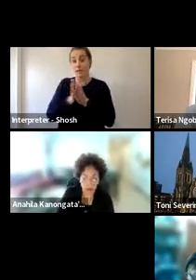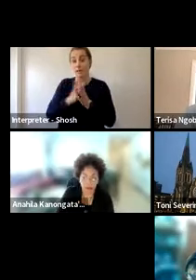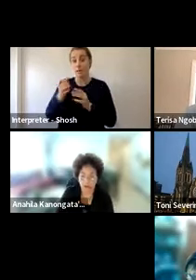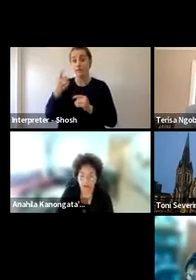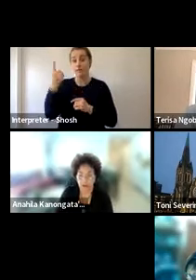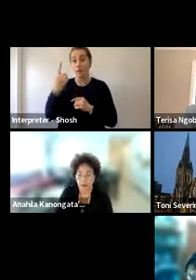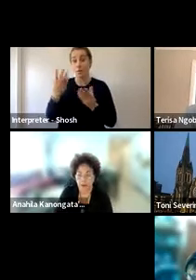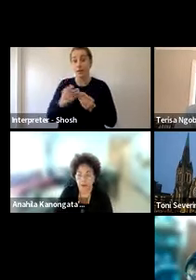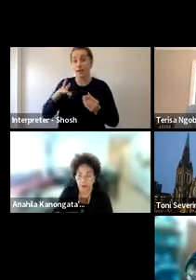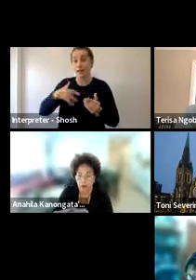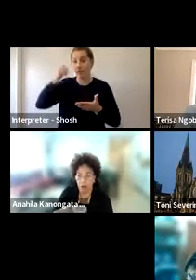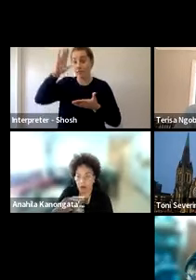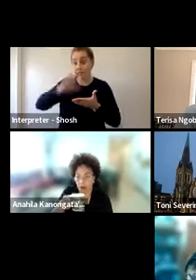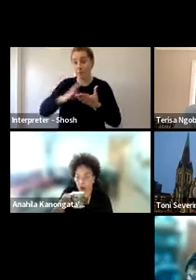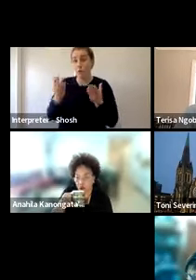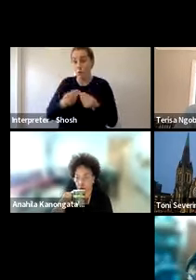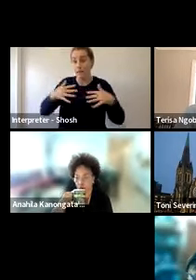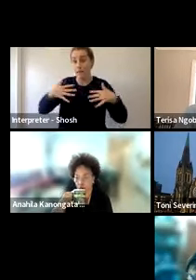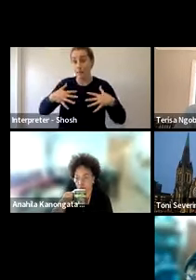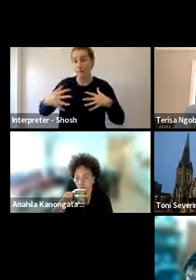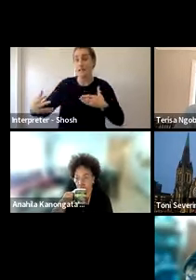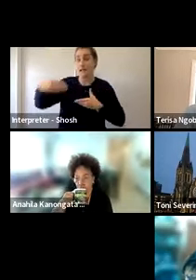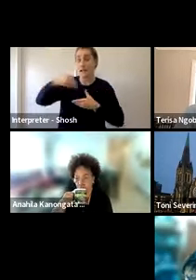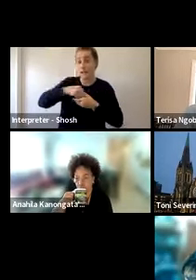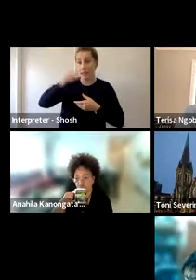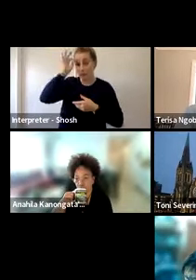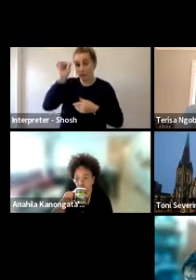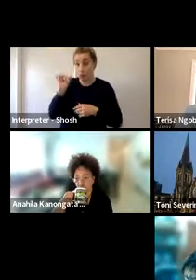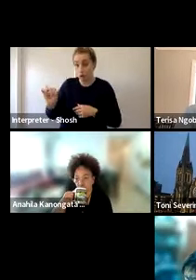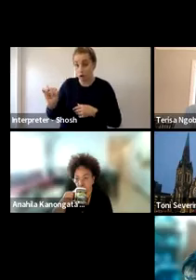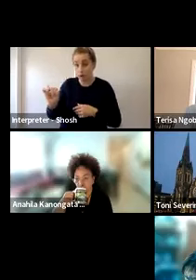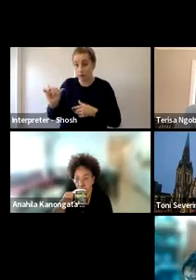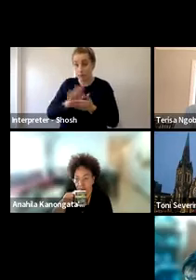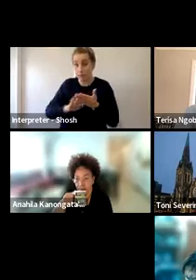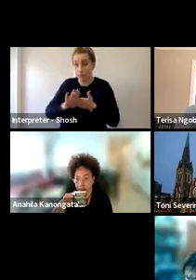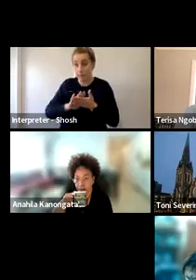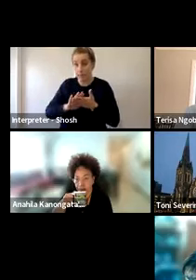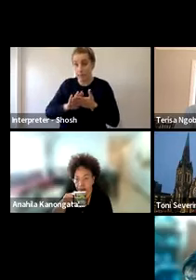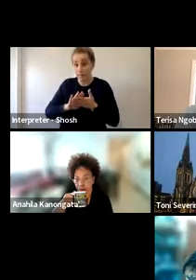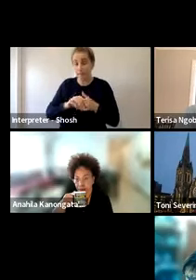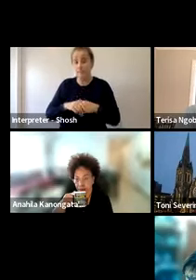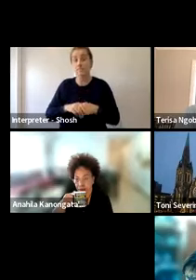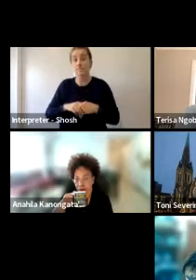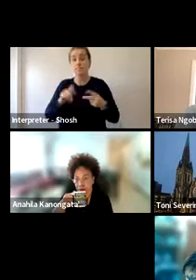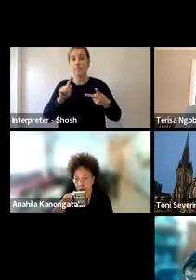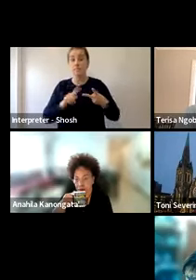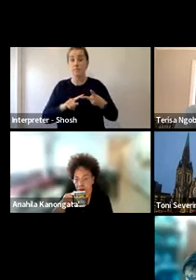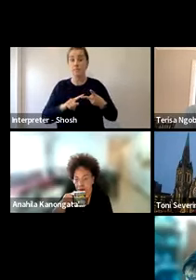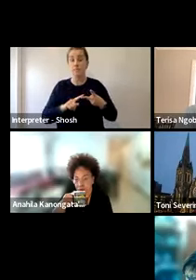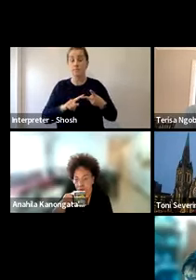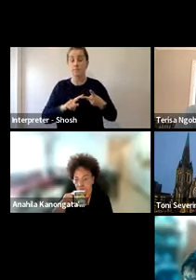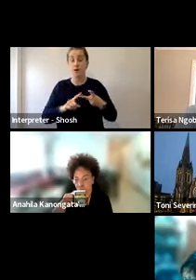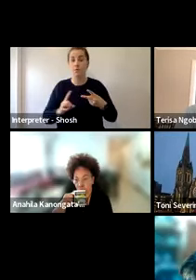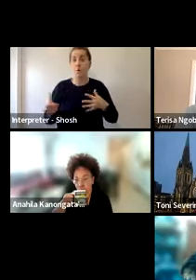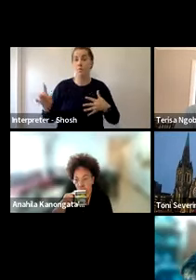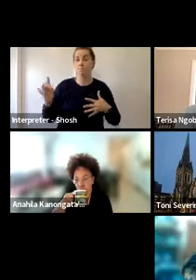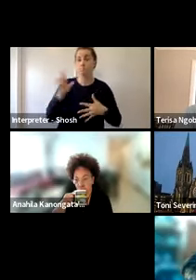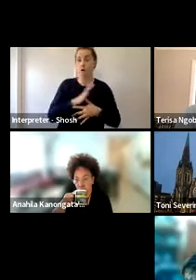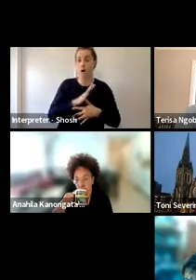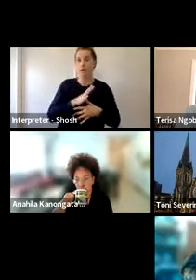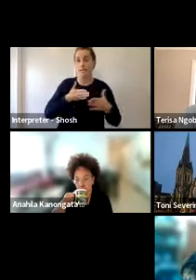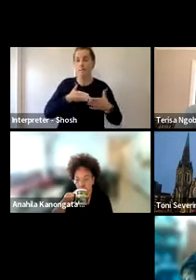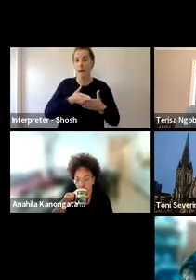lived experience of epilepsy around the table in terms of the committee that's being proposed. In terms of the priority,